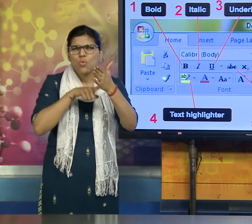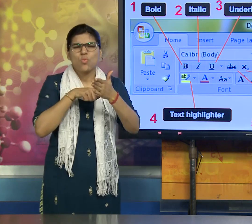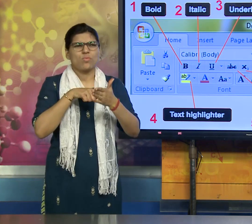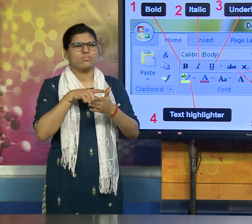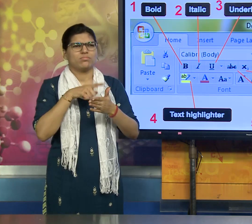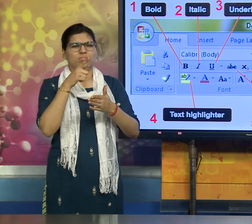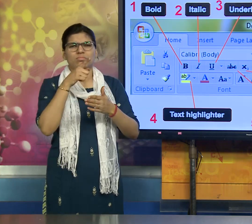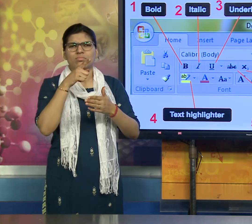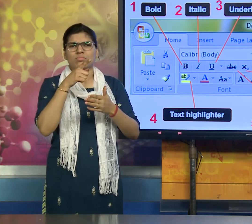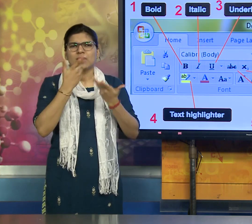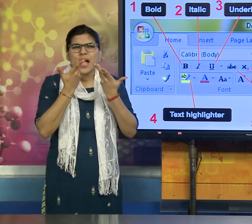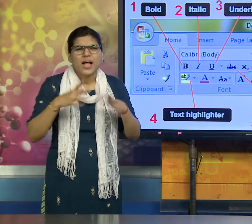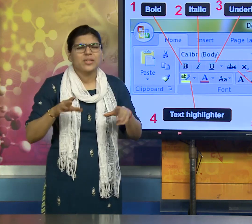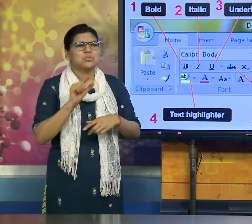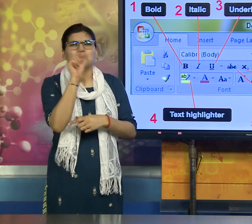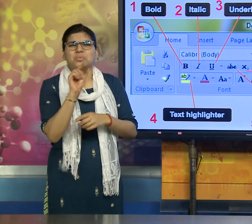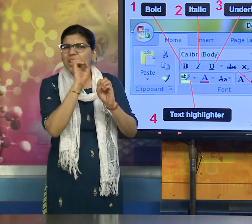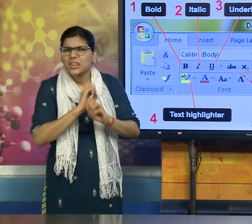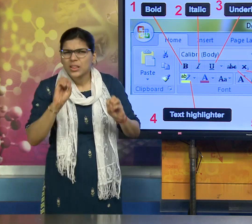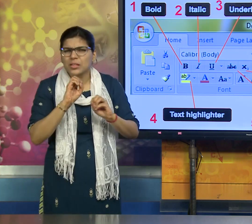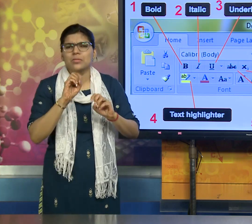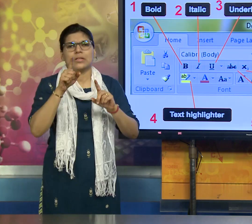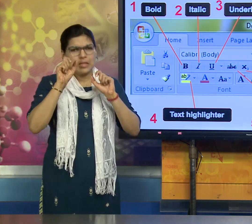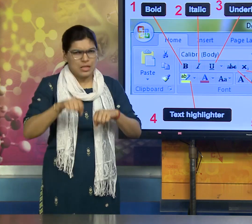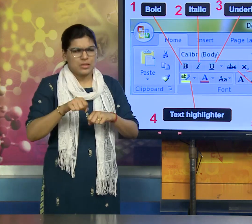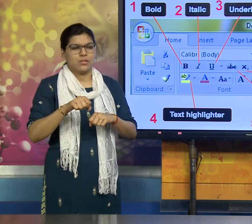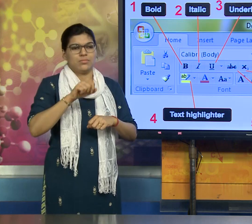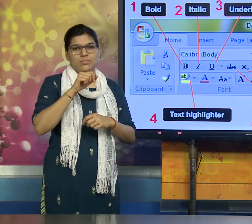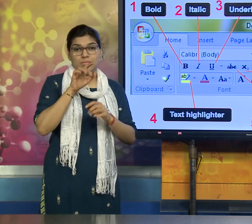When you see something wrong or anything